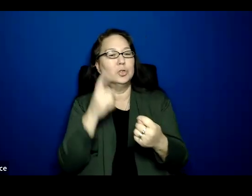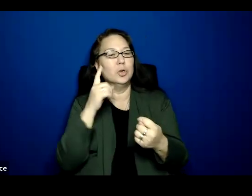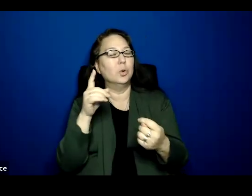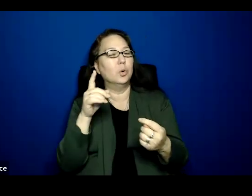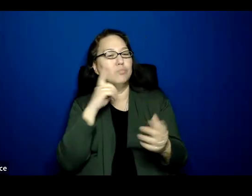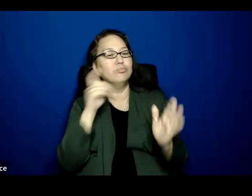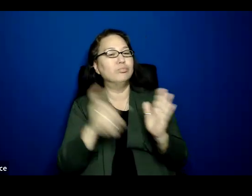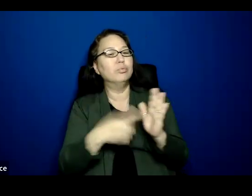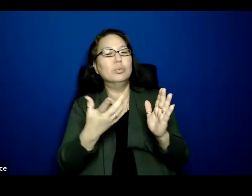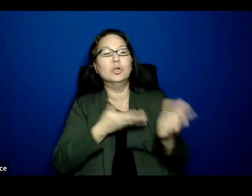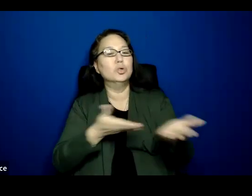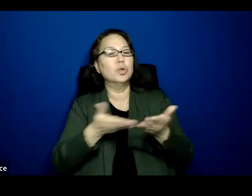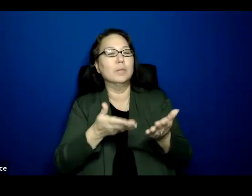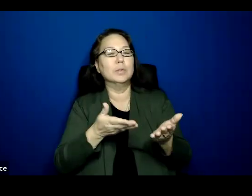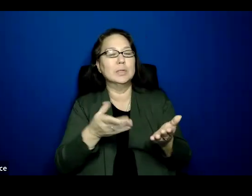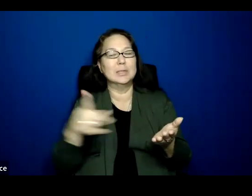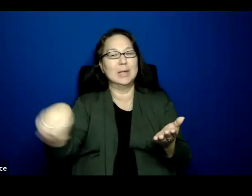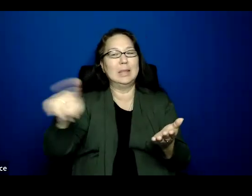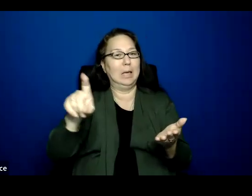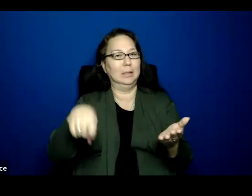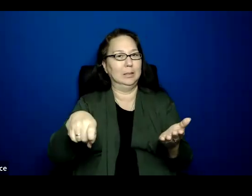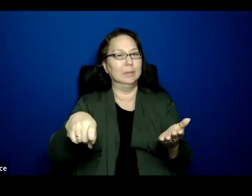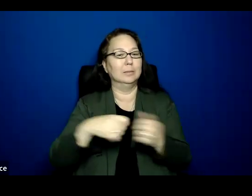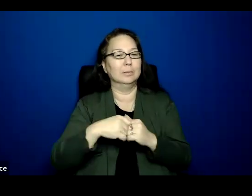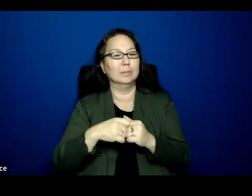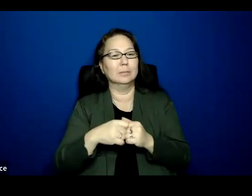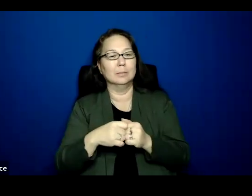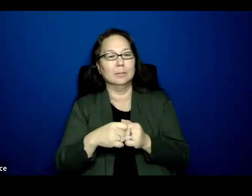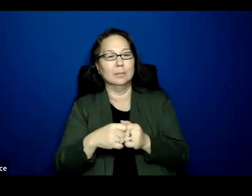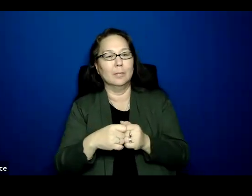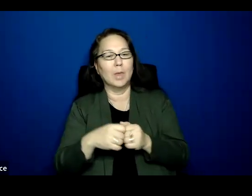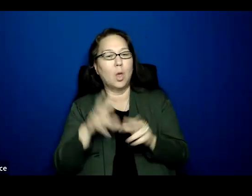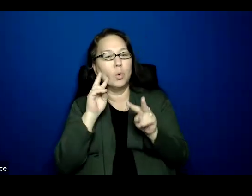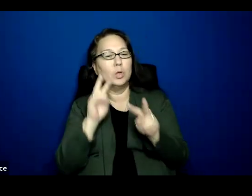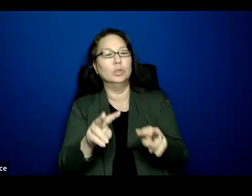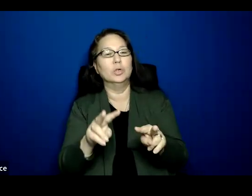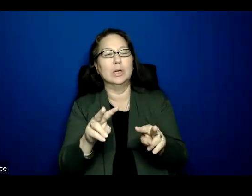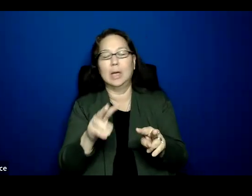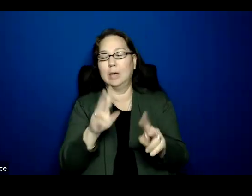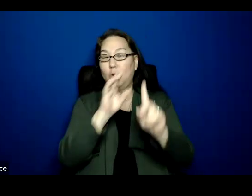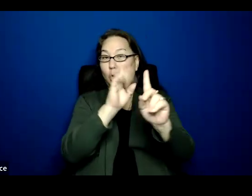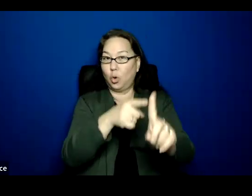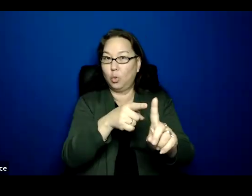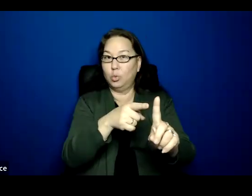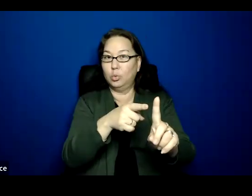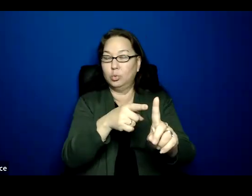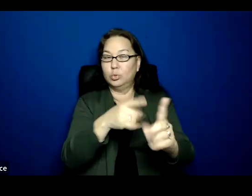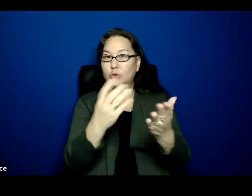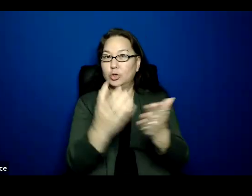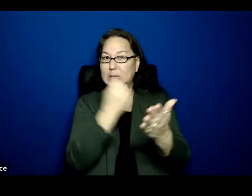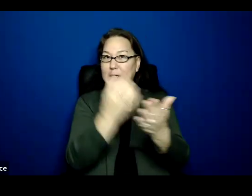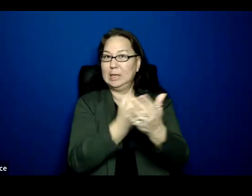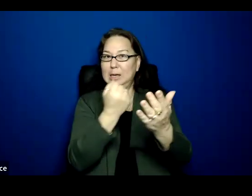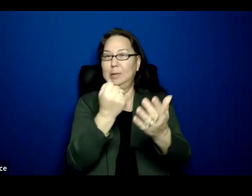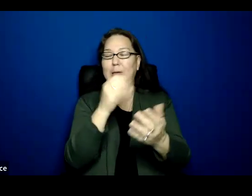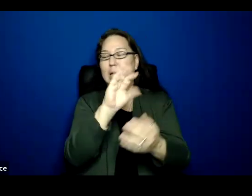we're also making sure that as we measure and look at the IEP goals and objectives, that we're looking at the progress, and we're putting systems in place to really